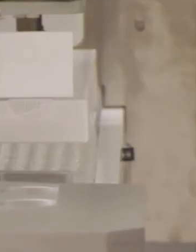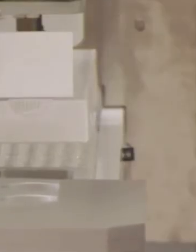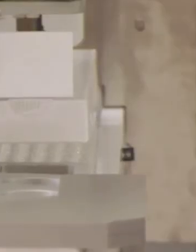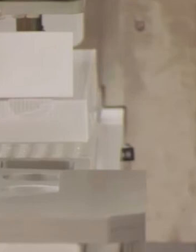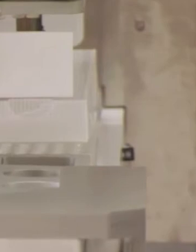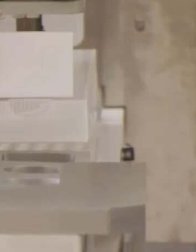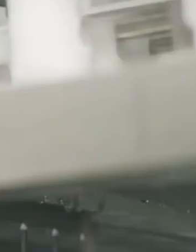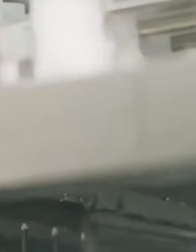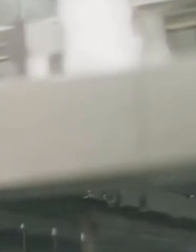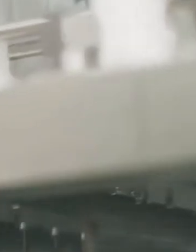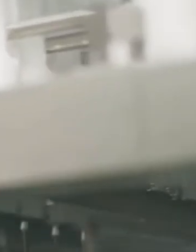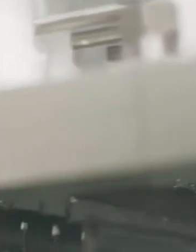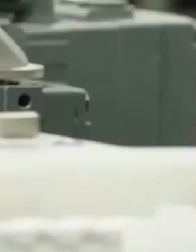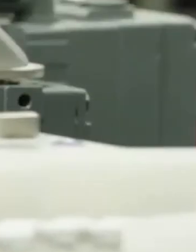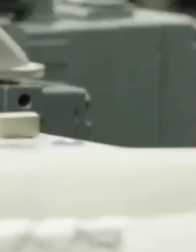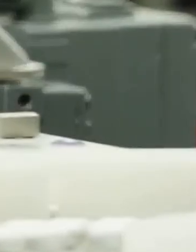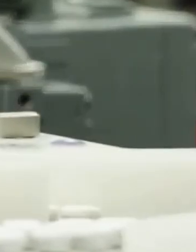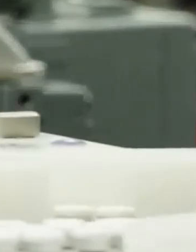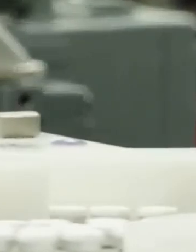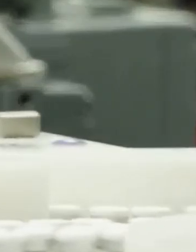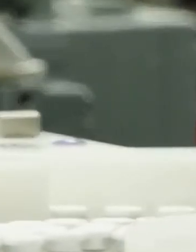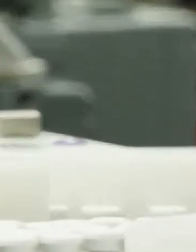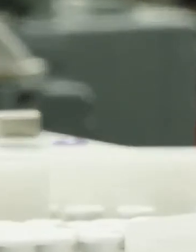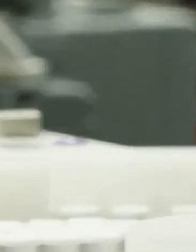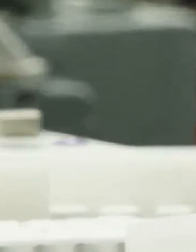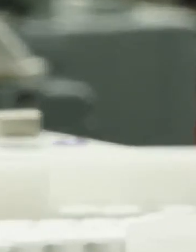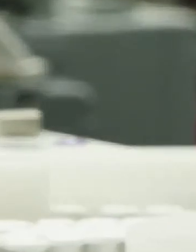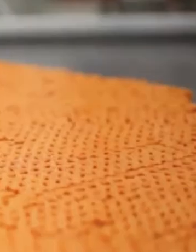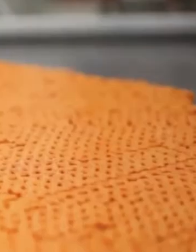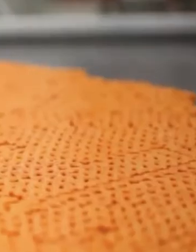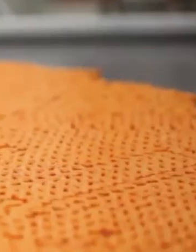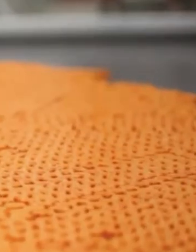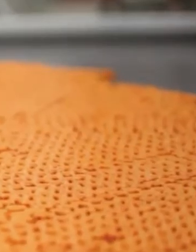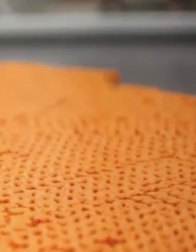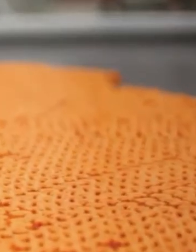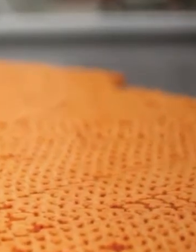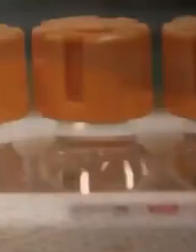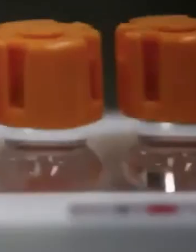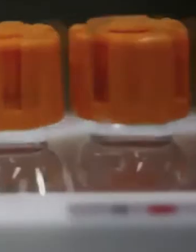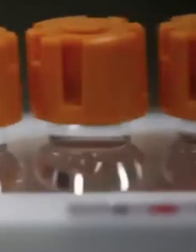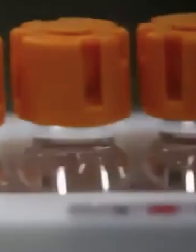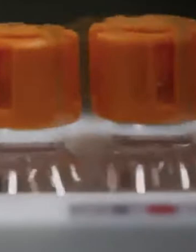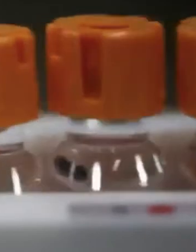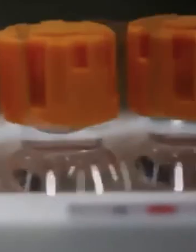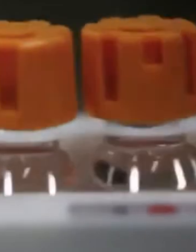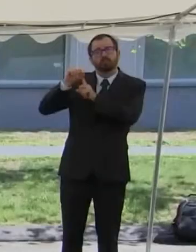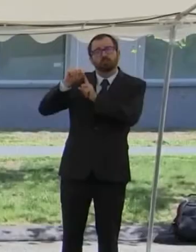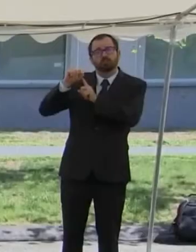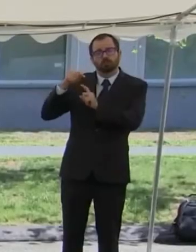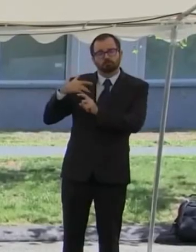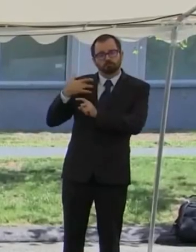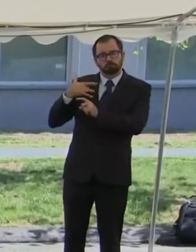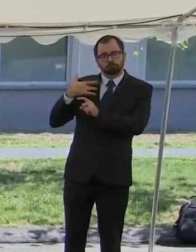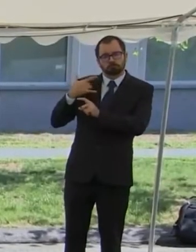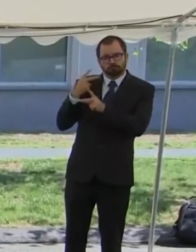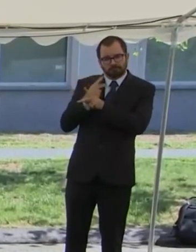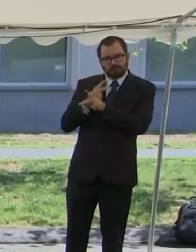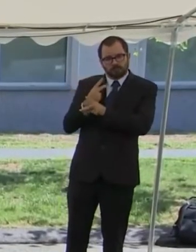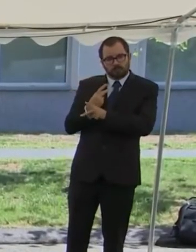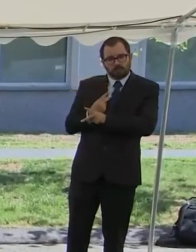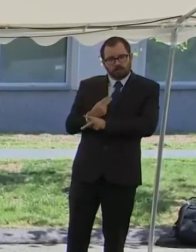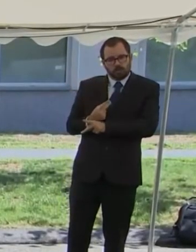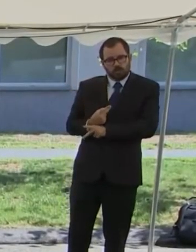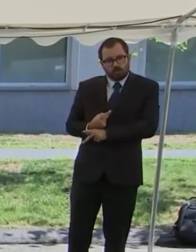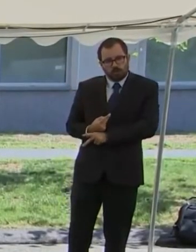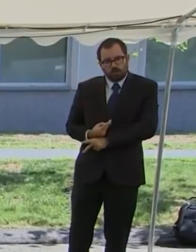of a vaccine against COVID-19, now in clinical trials. We're working on making as much vaccine as possible so